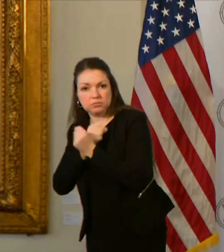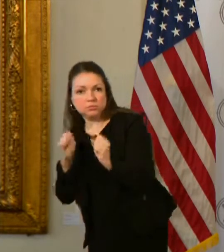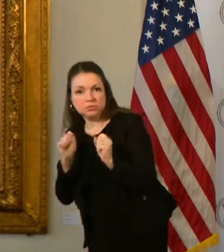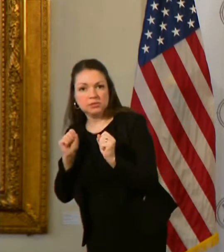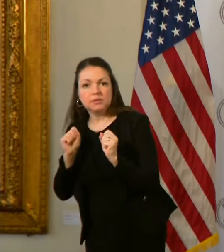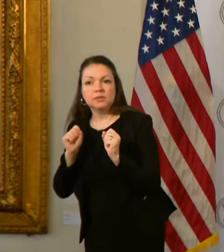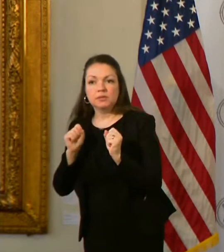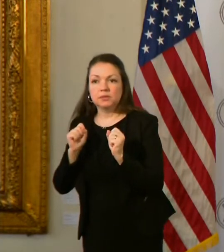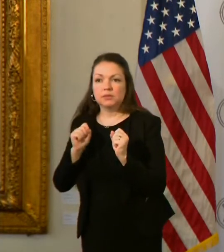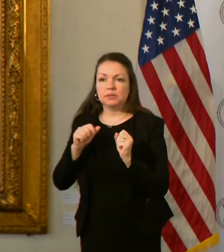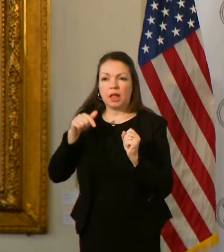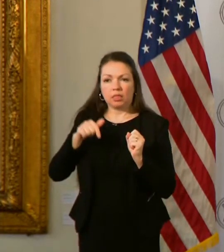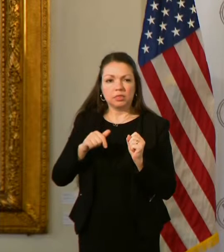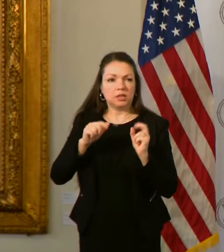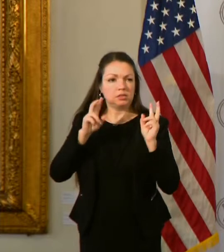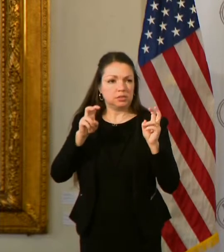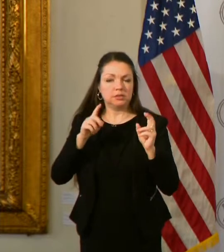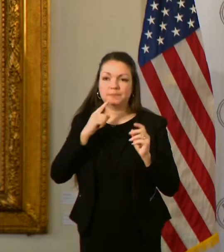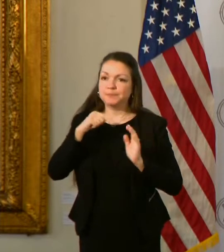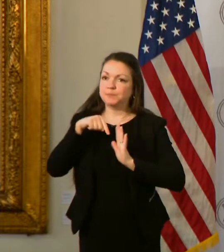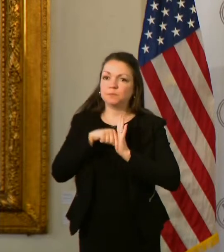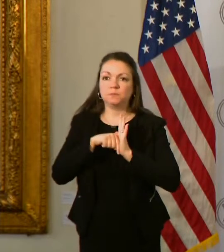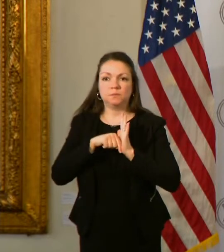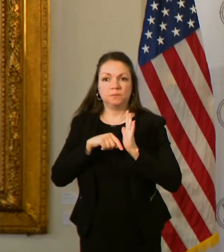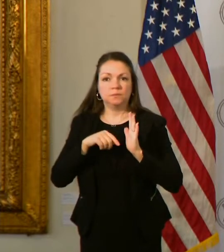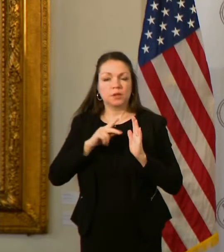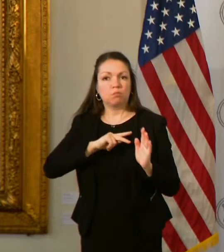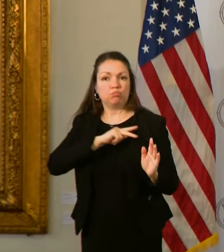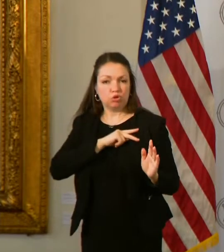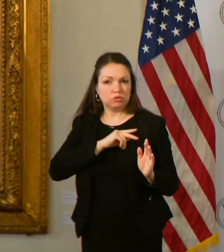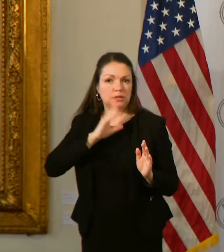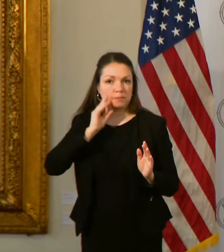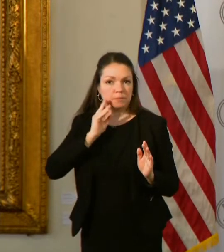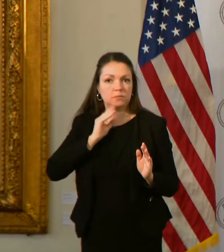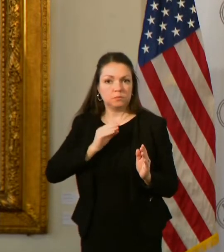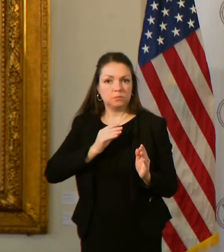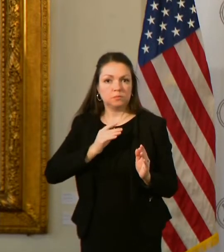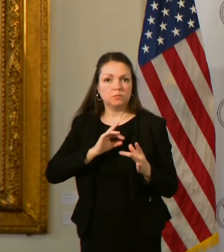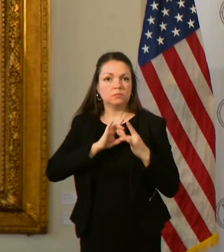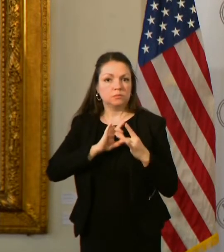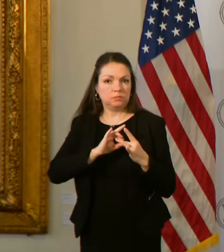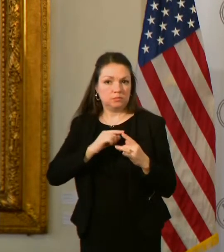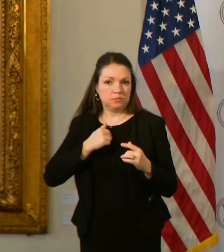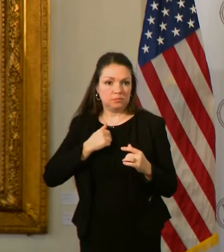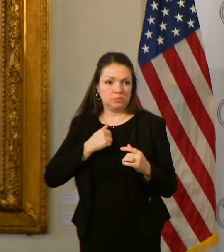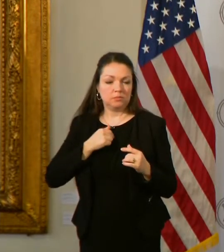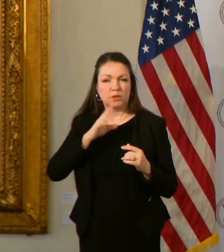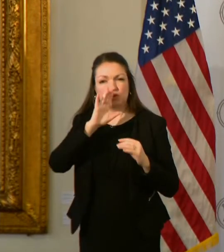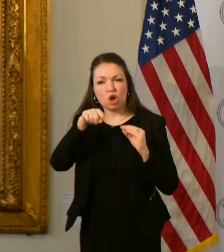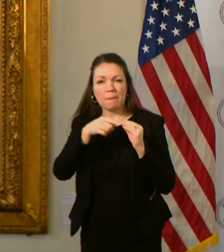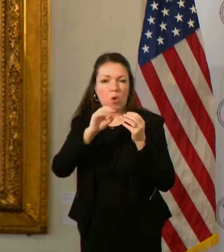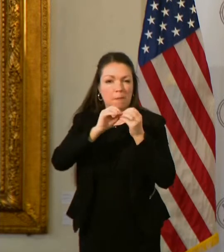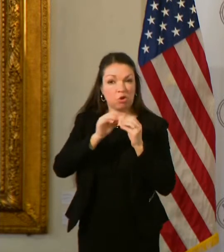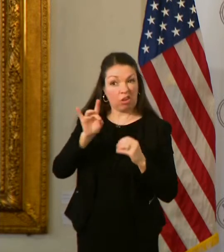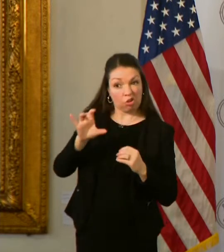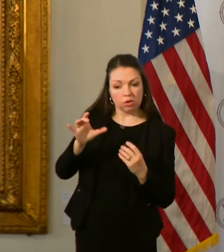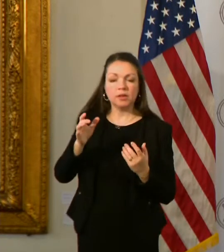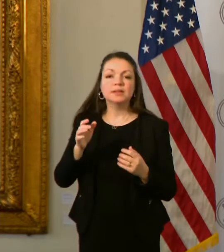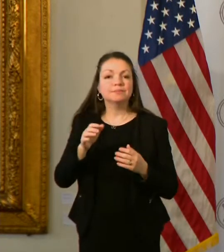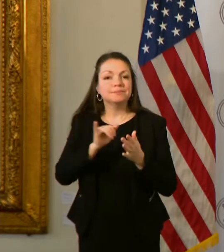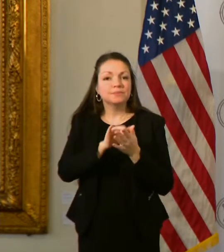me. And so as we talk about these numbers, these are people, these are families, these